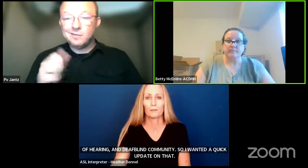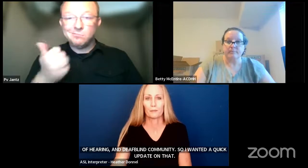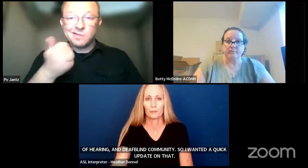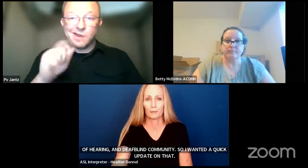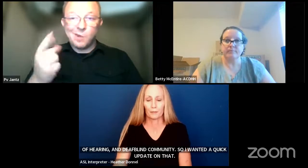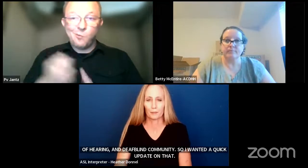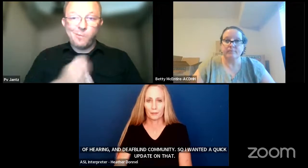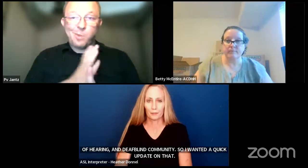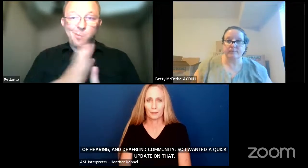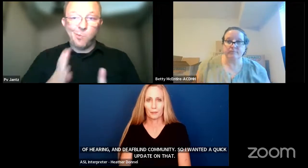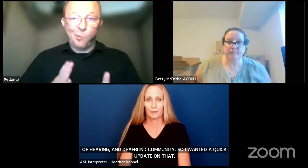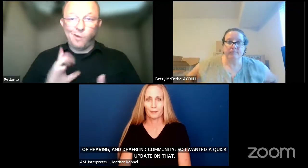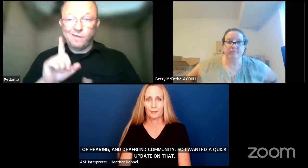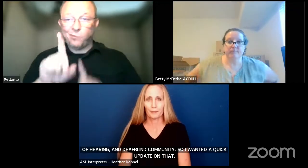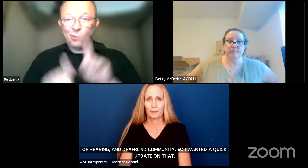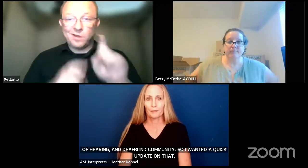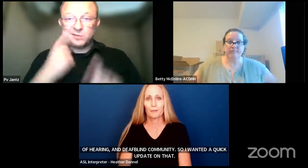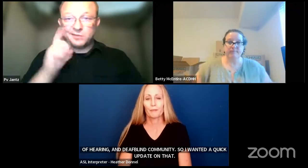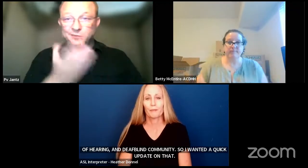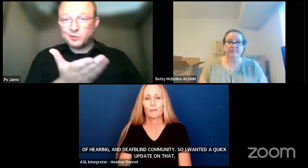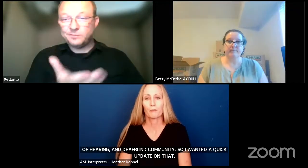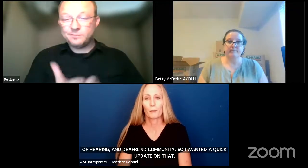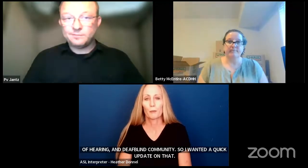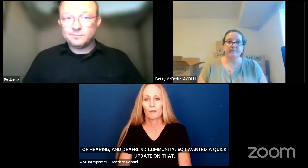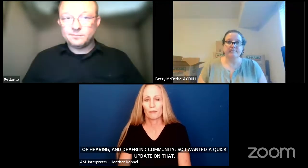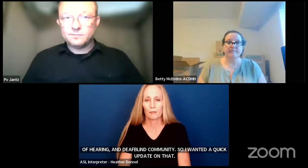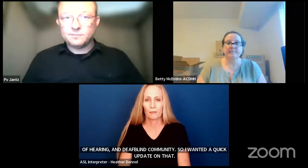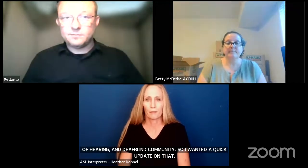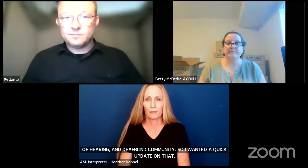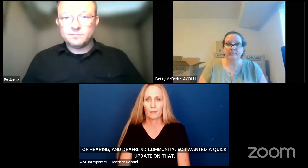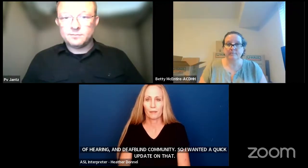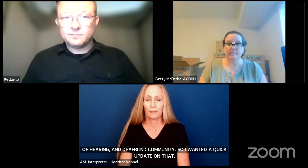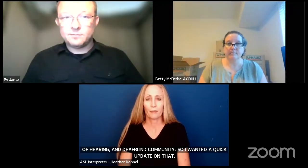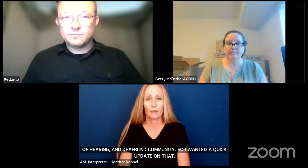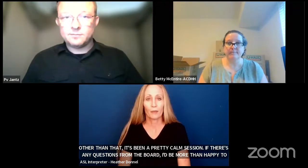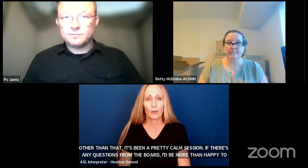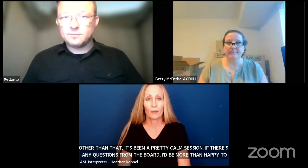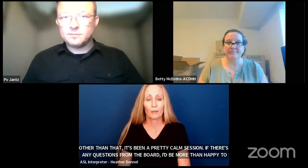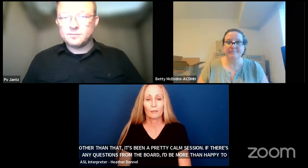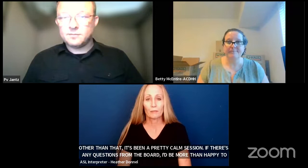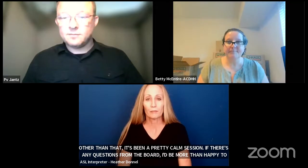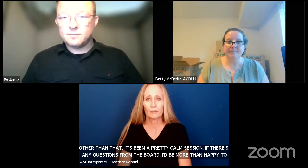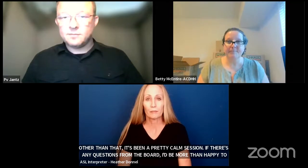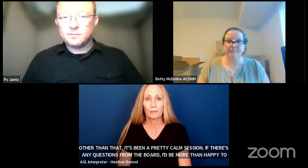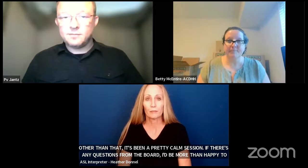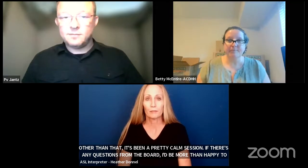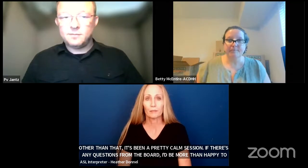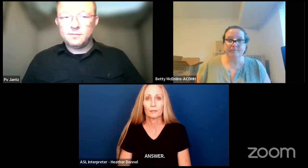Thank you. Thank you very much, Betty. Any of the board members have any questions for Betty at this time?